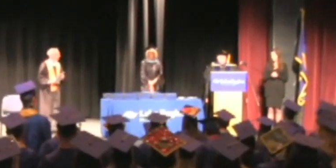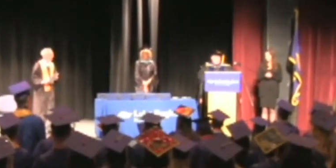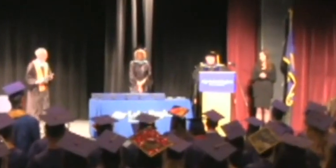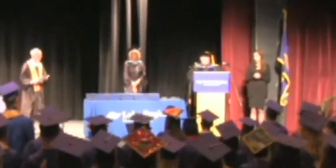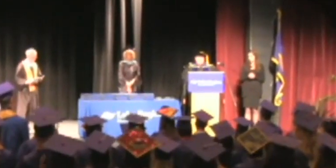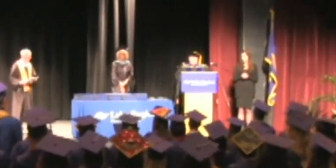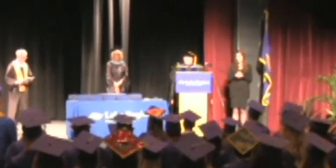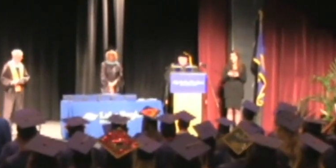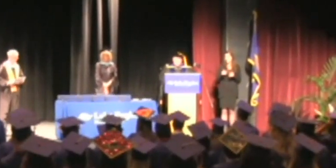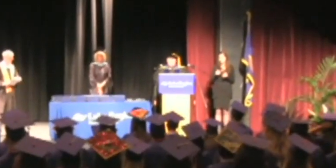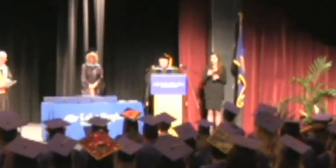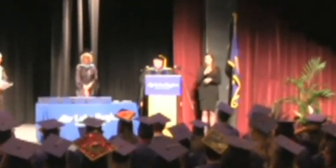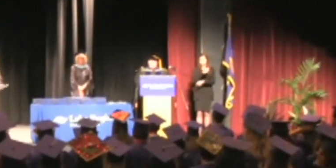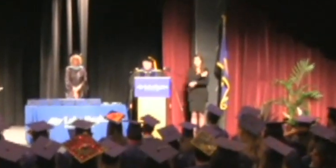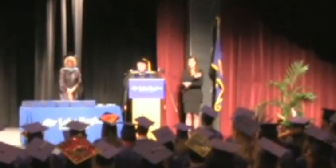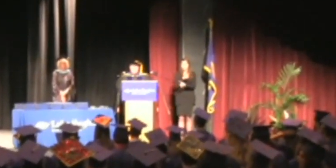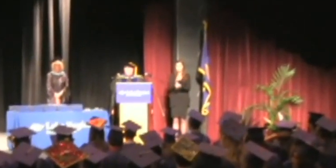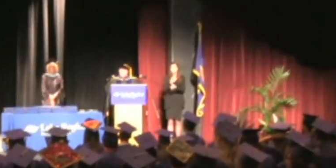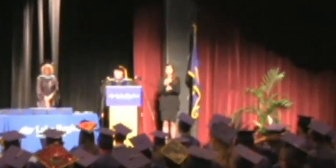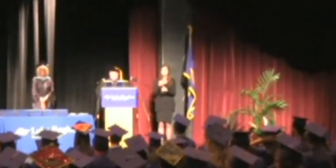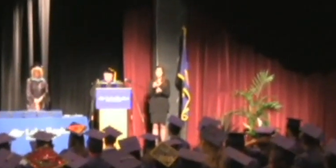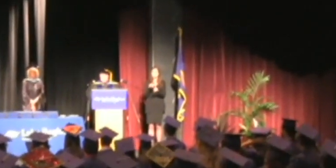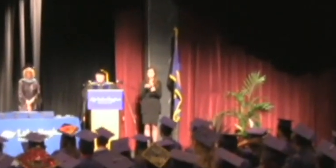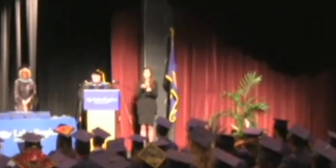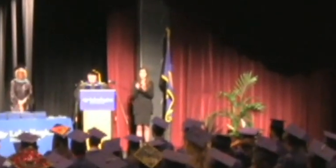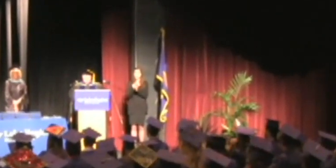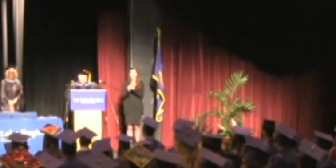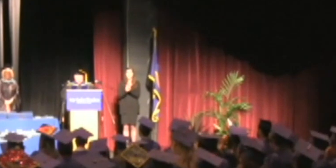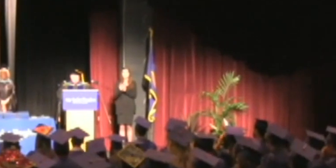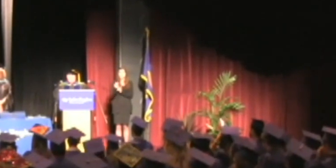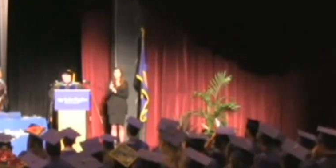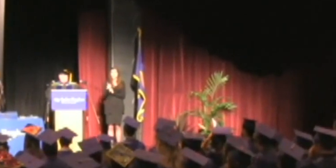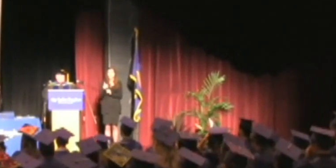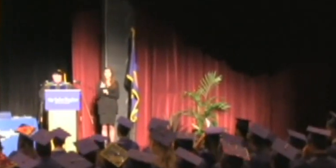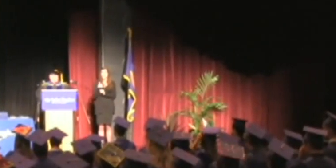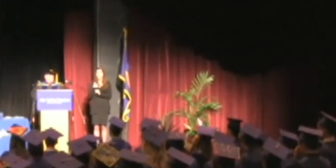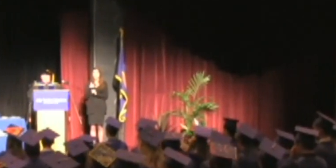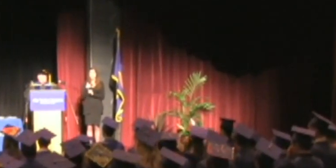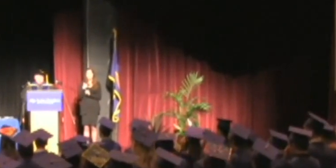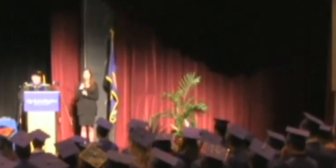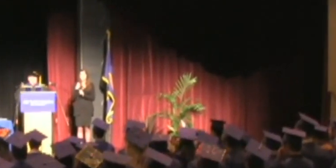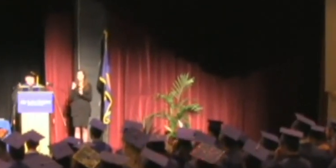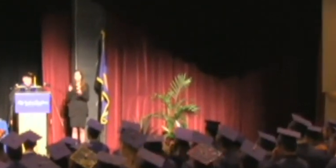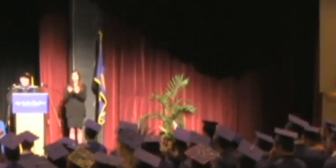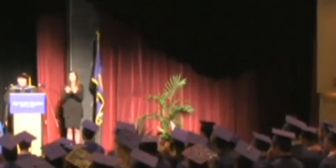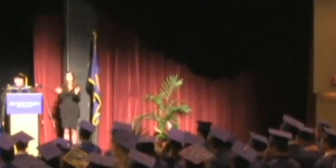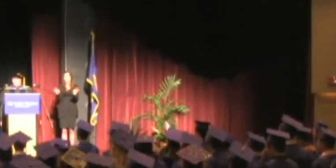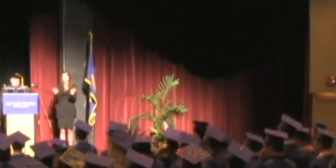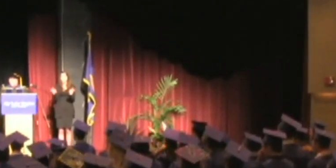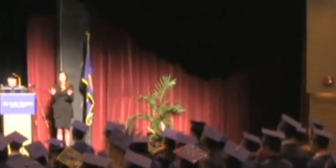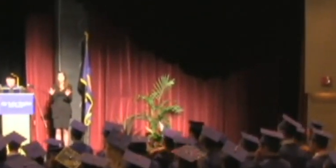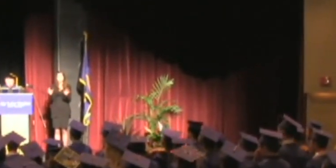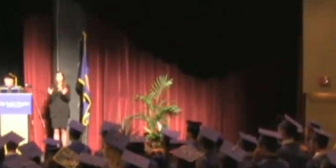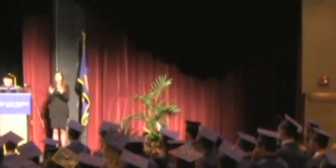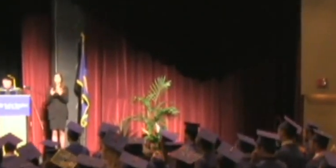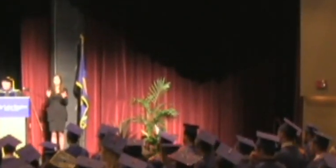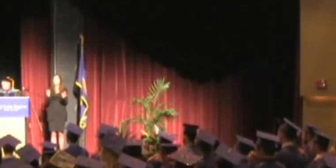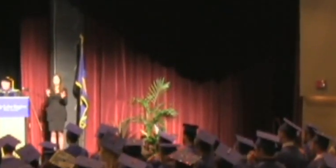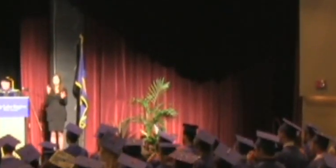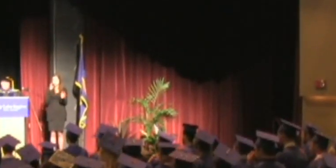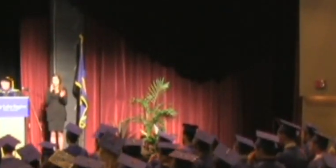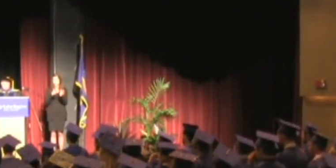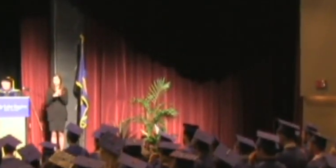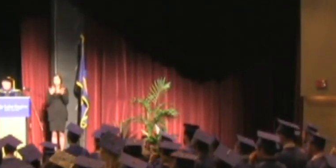Based on the authority vested in me by the state of North Dakota, I hereby confer upon you your diplomas and degrees in recognition